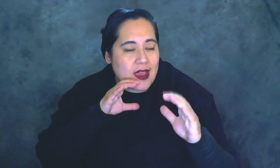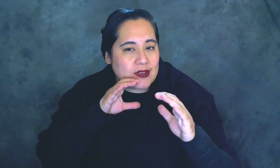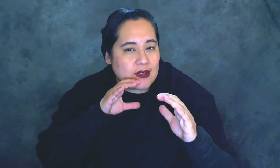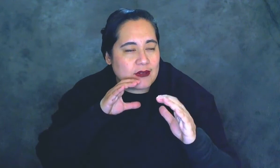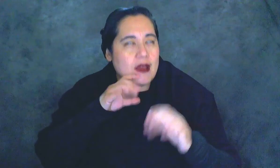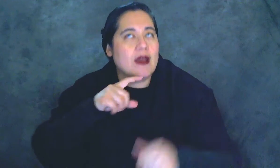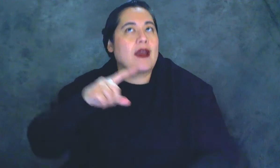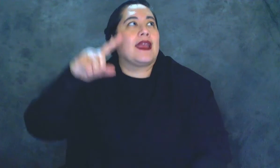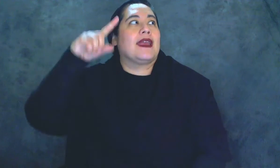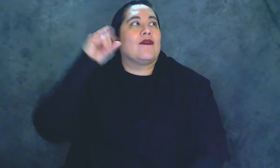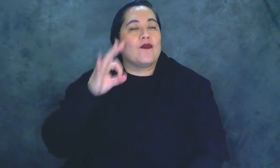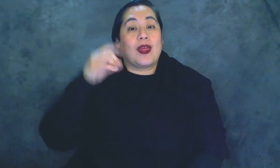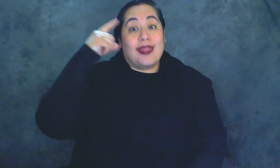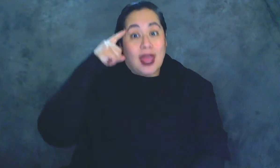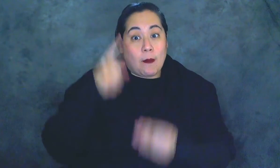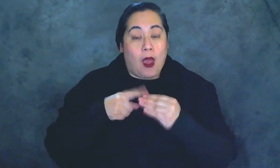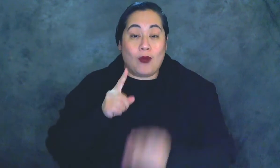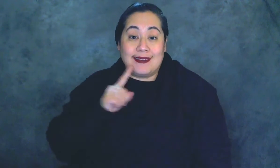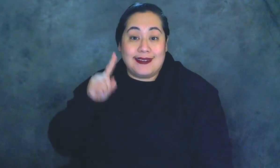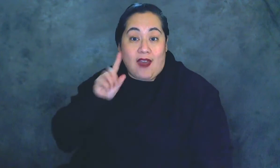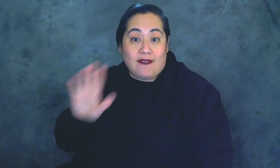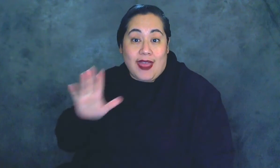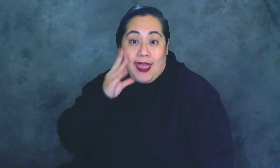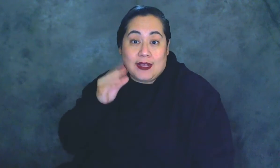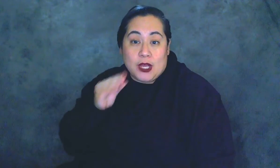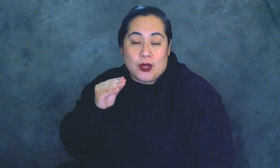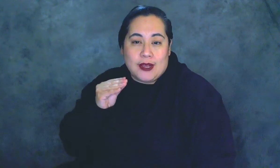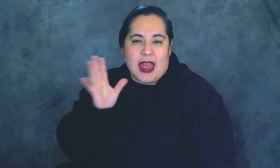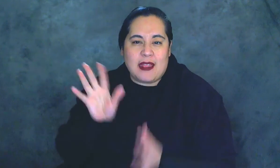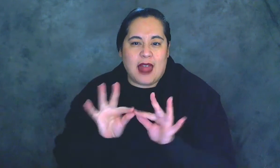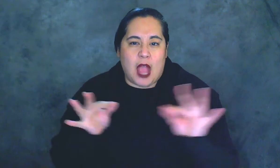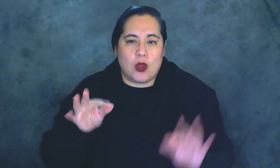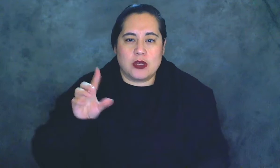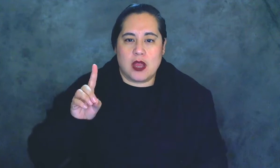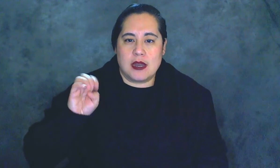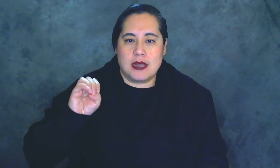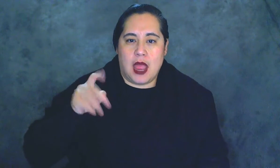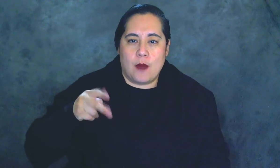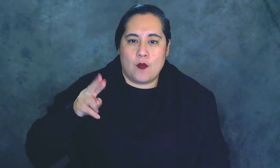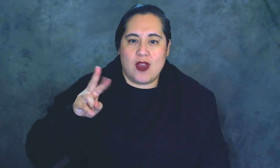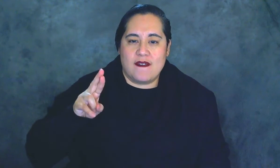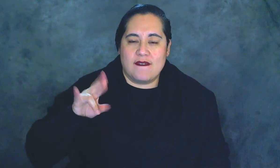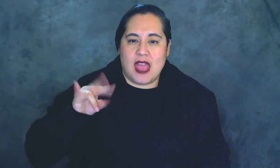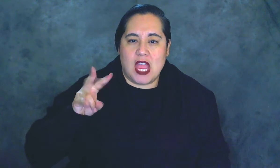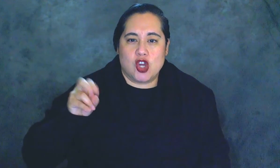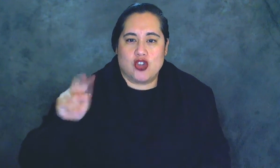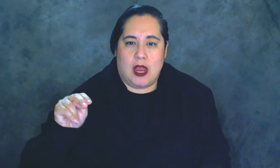deaf experience and think about language deprivation or not just